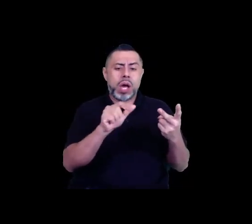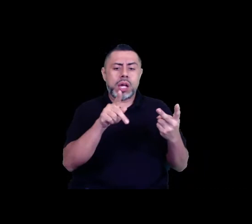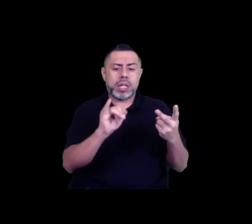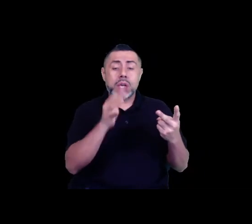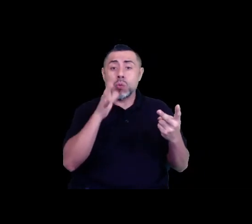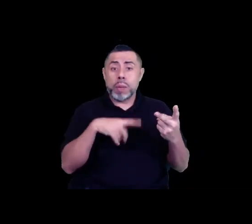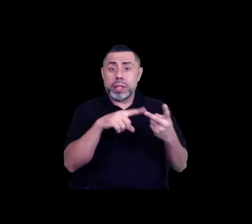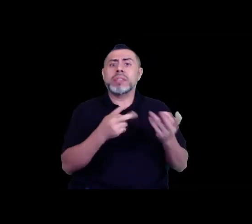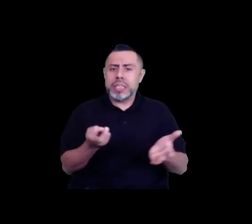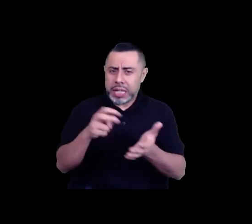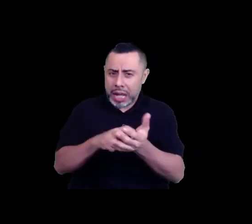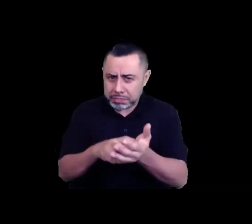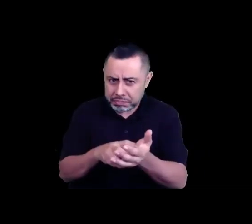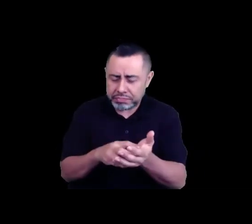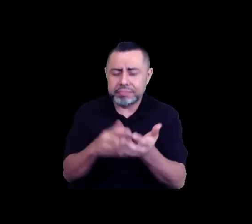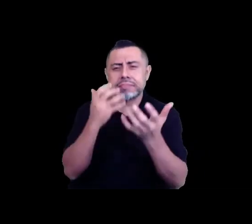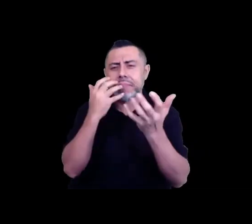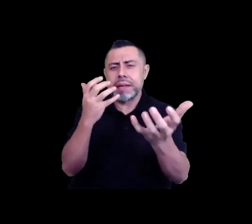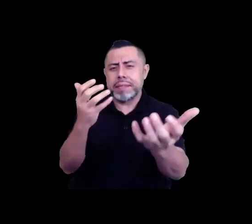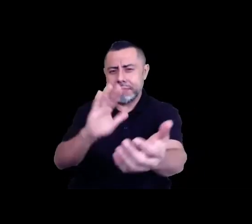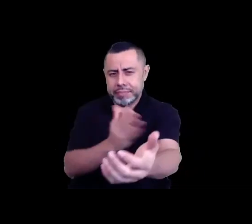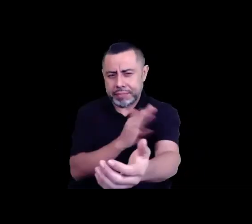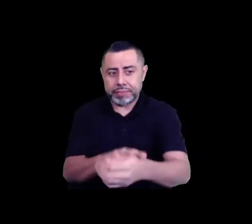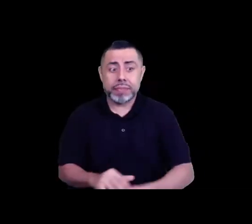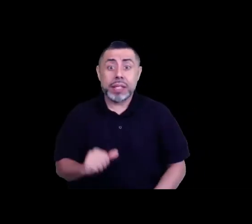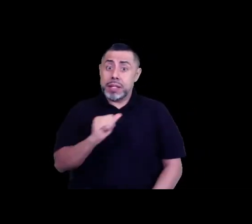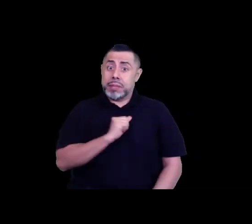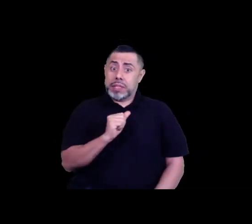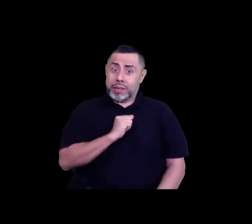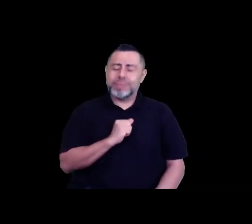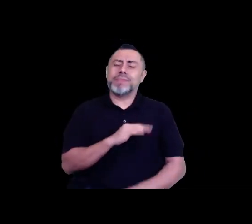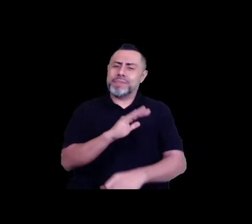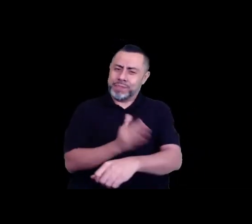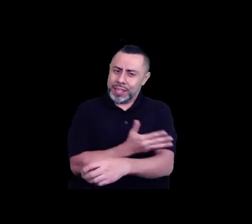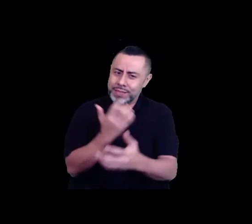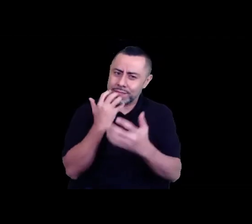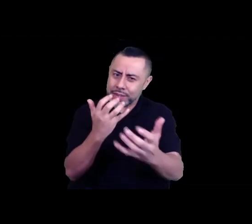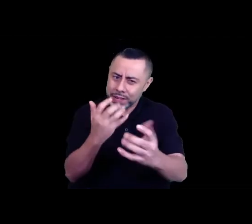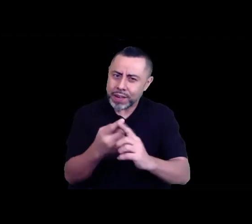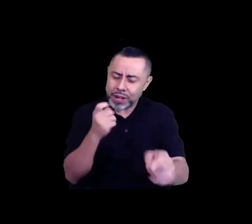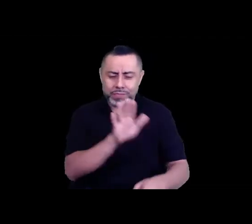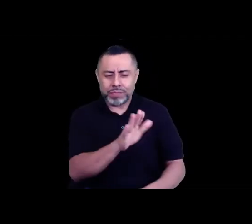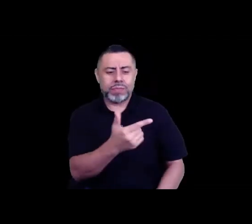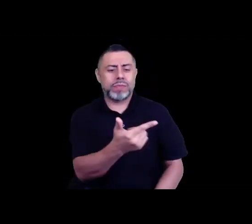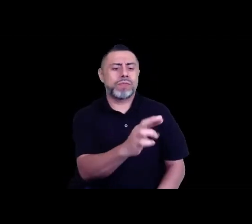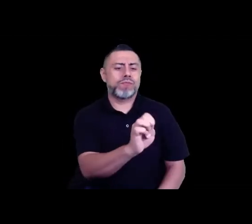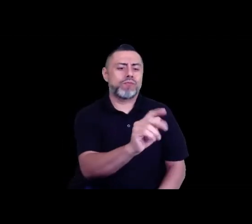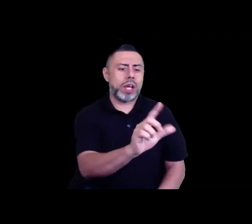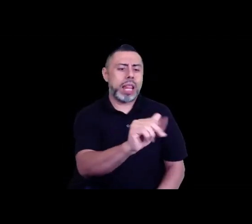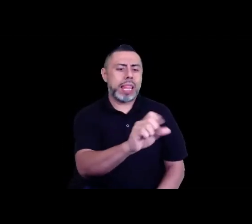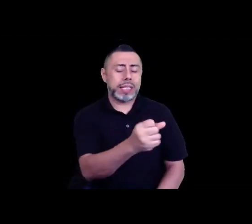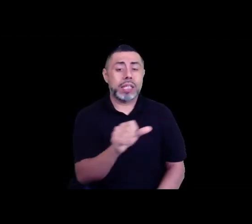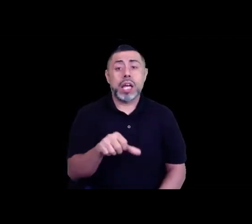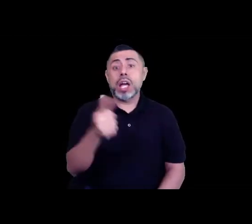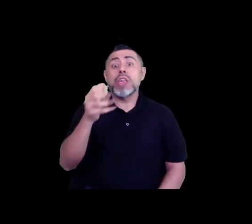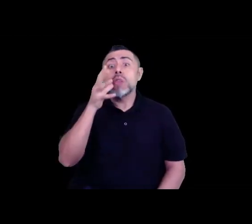sang a song from the Great Lakes. And a woman from Malaysia got her iPad out and put it up by the